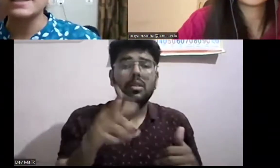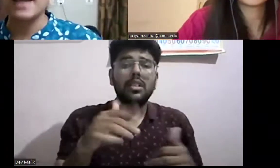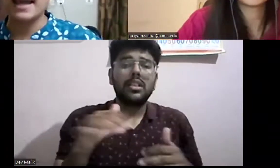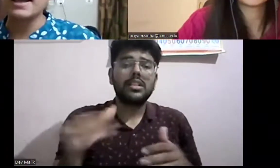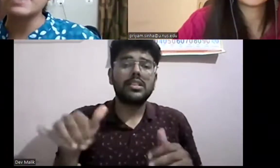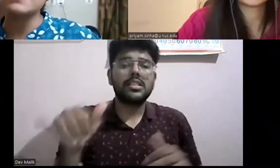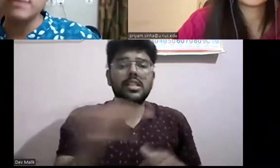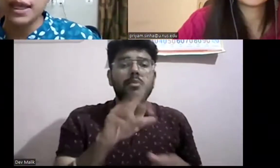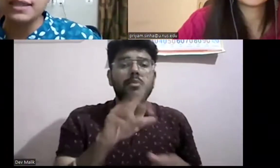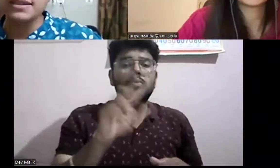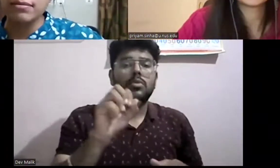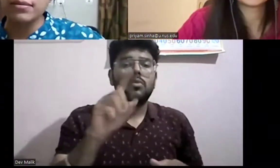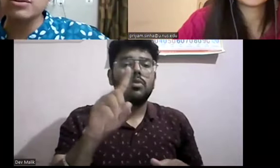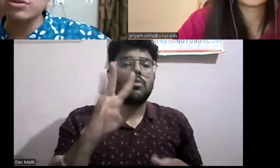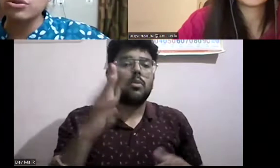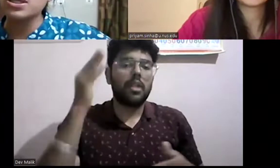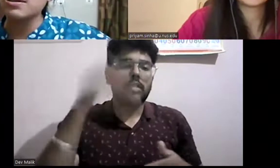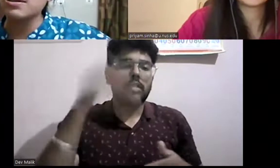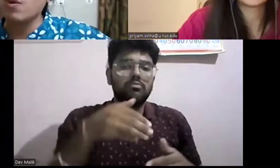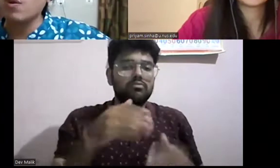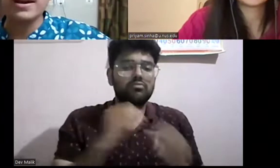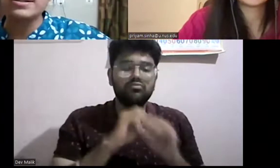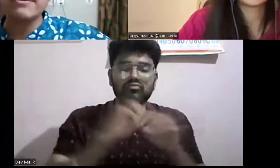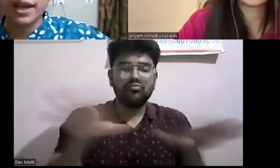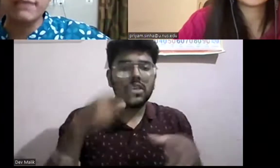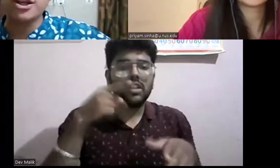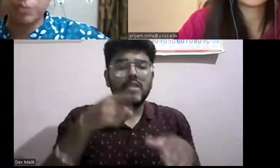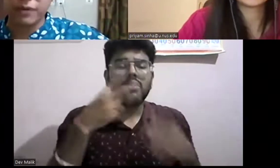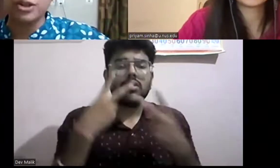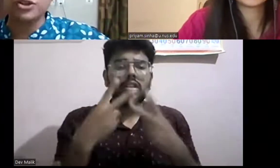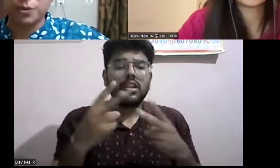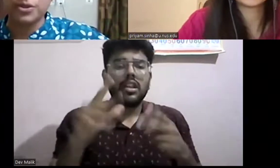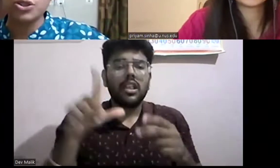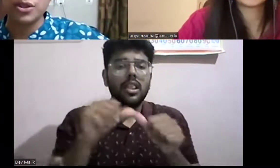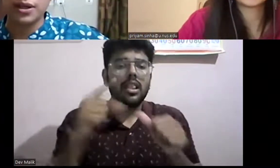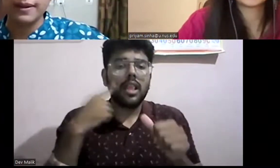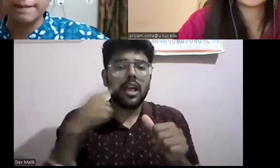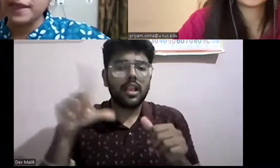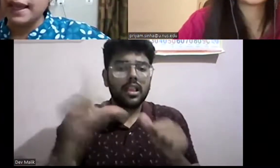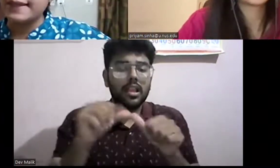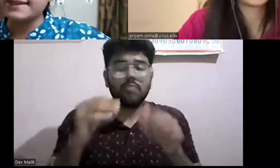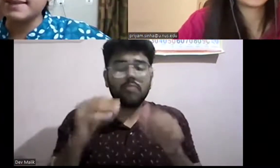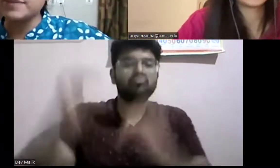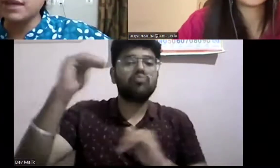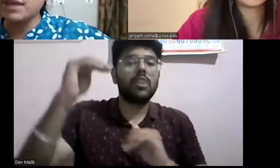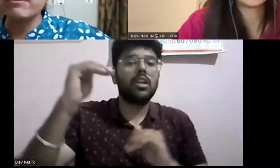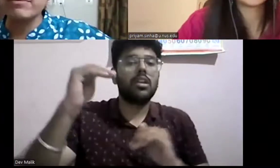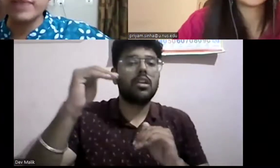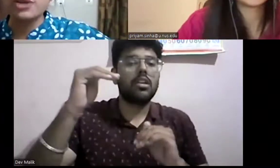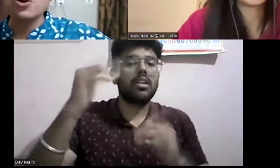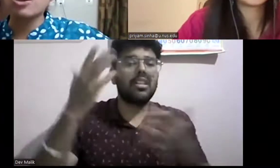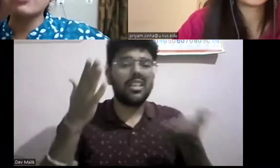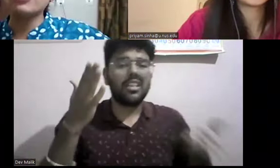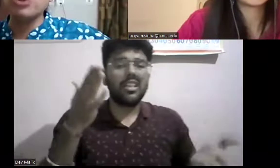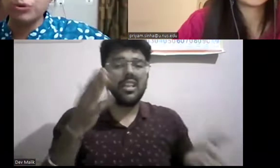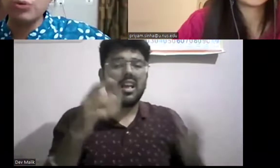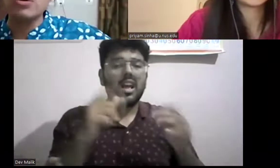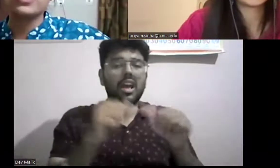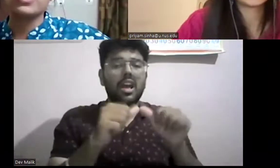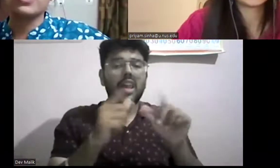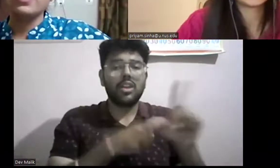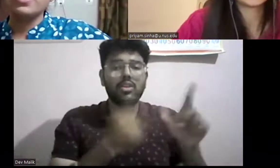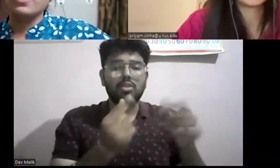see that Laila is she acquires a very, very privileged position. And something when I talk about